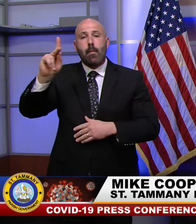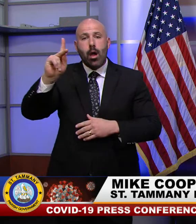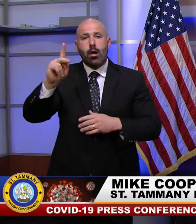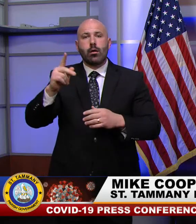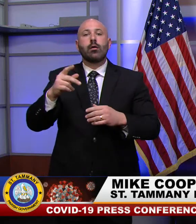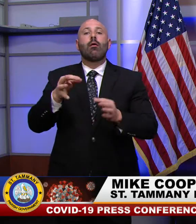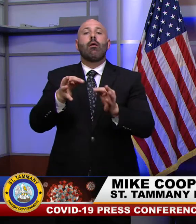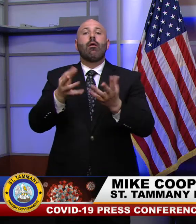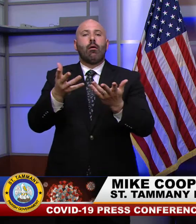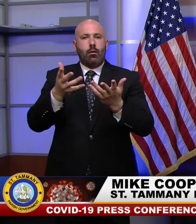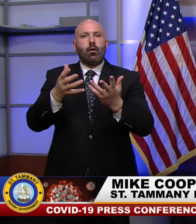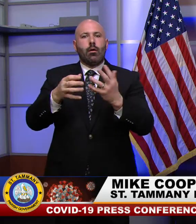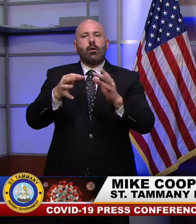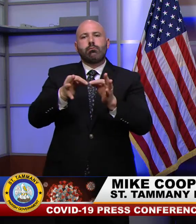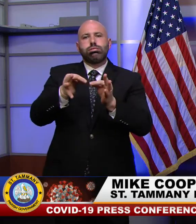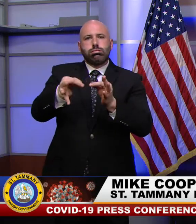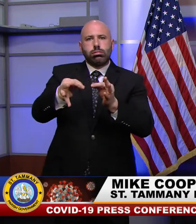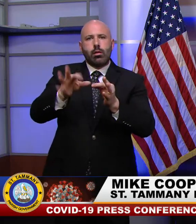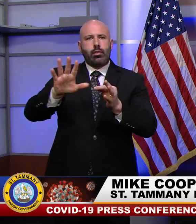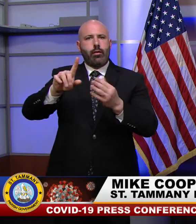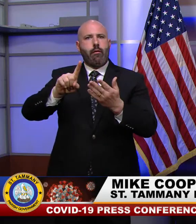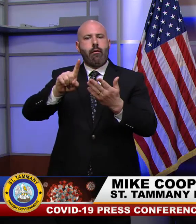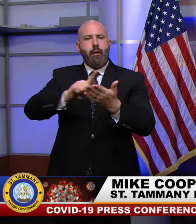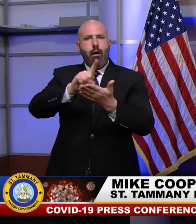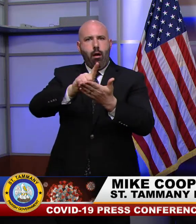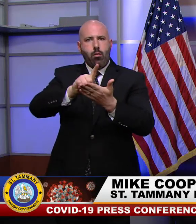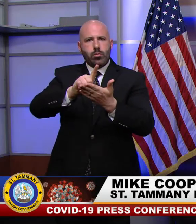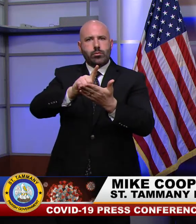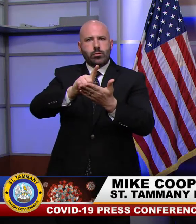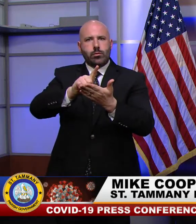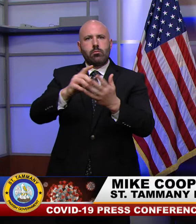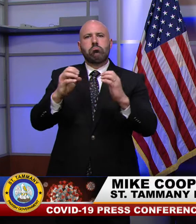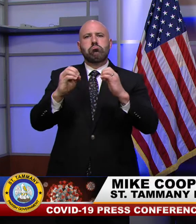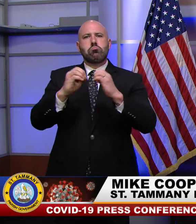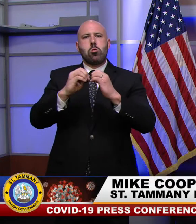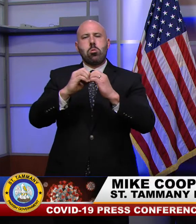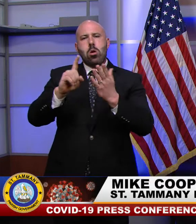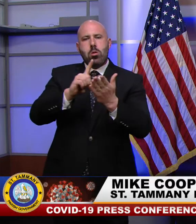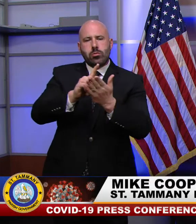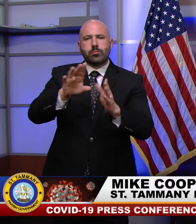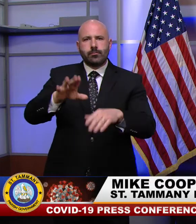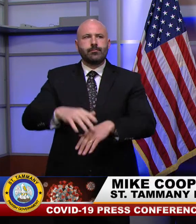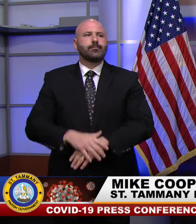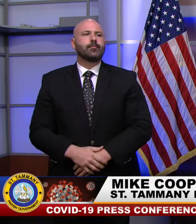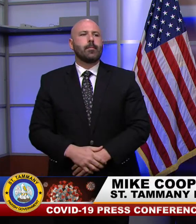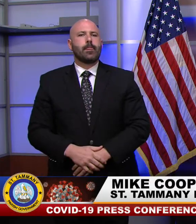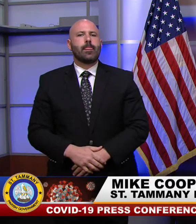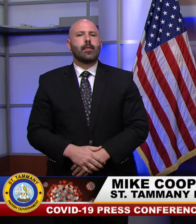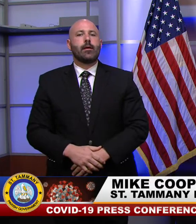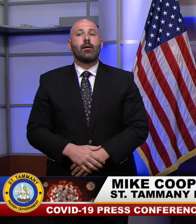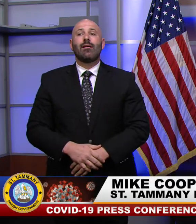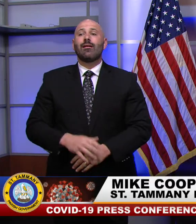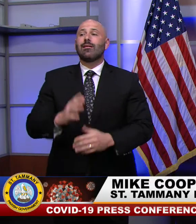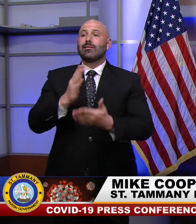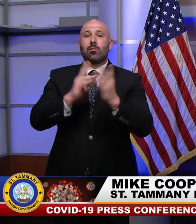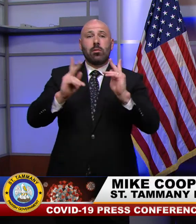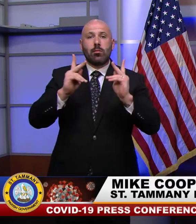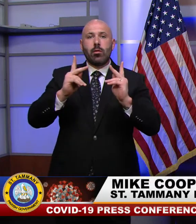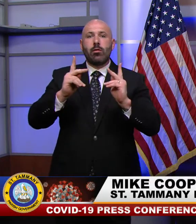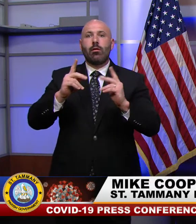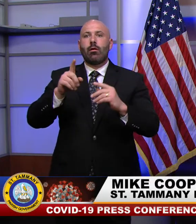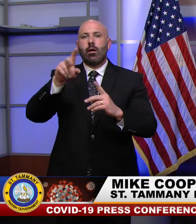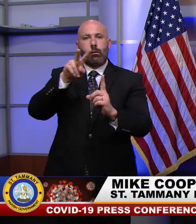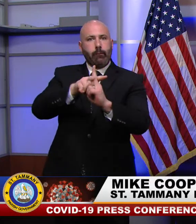operations. I know many people are working to get unemployment benefits. If your job was affected by this